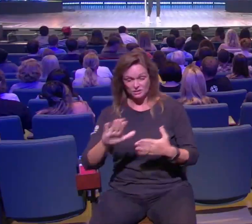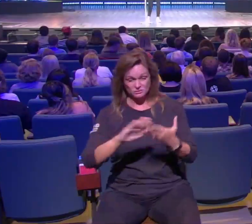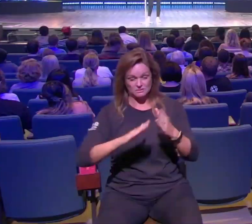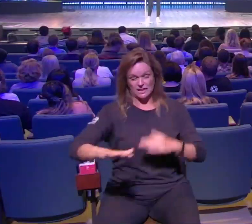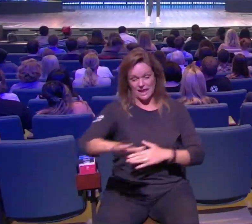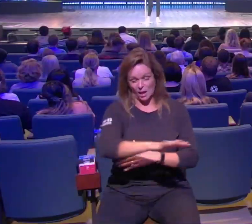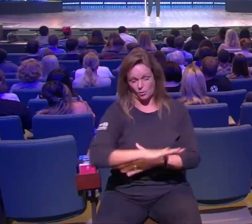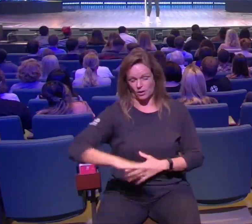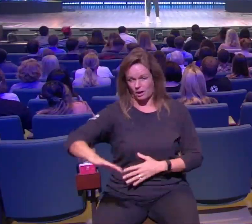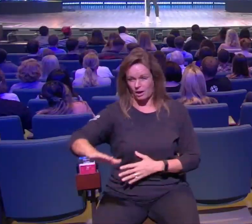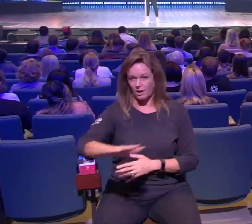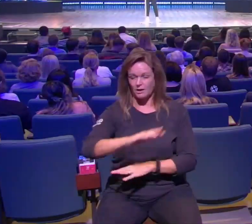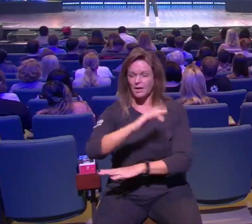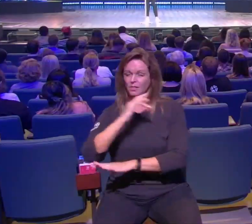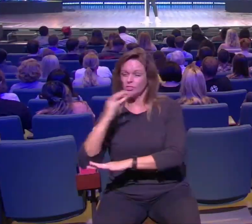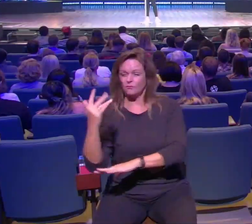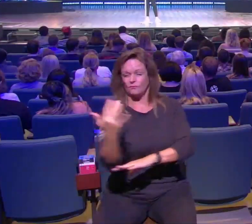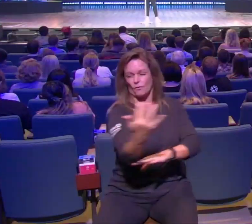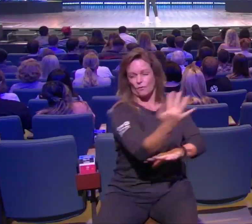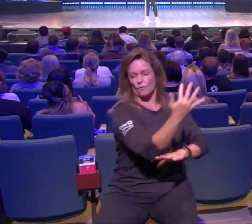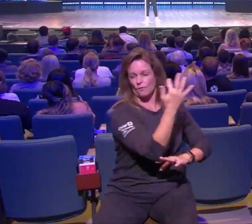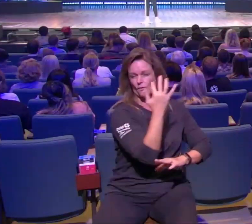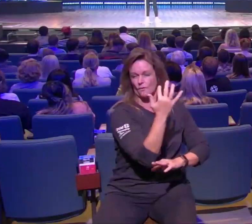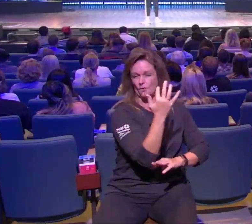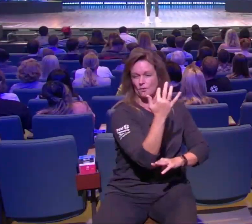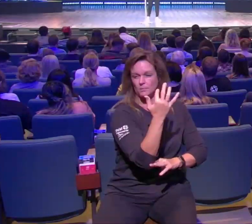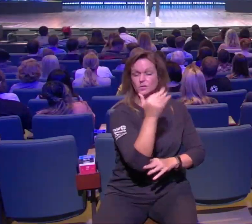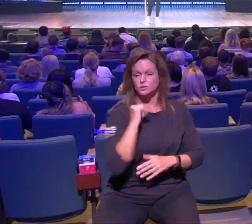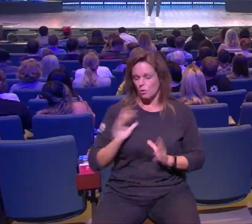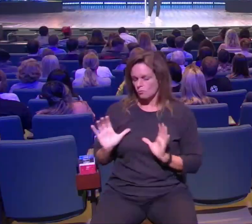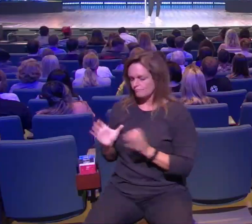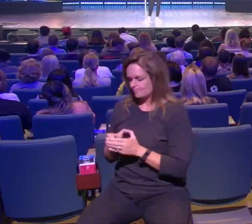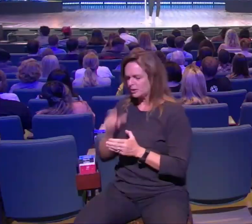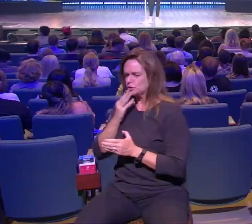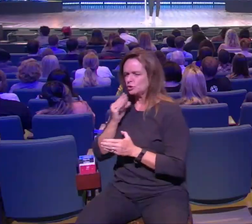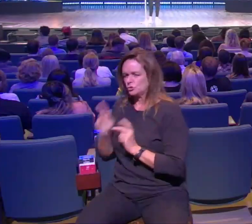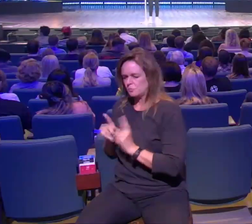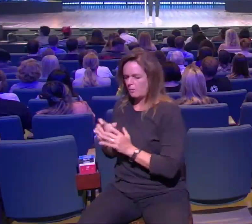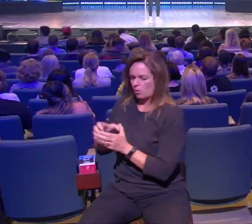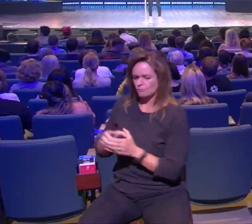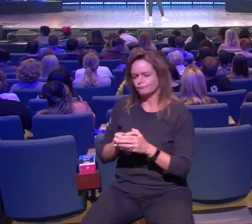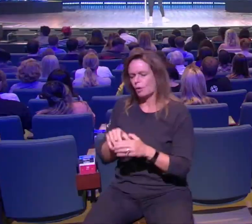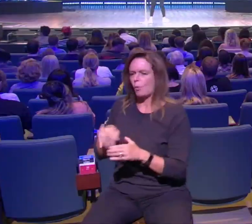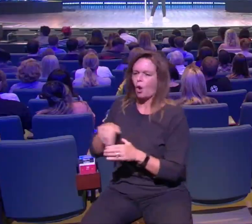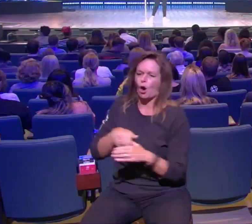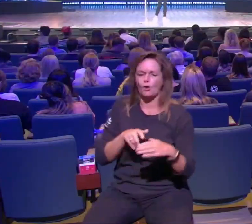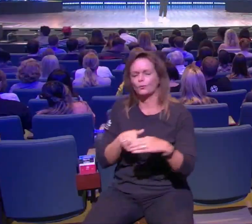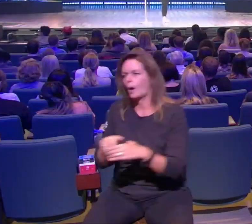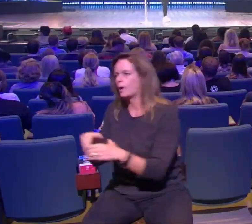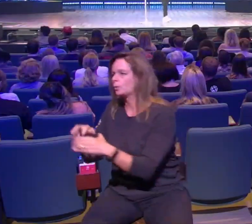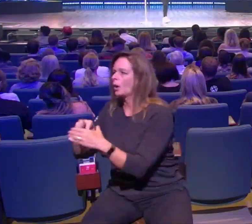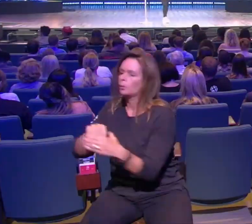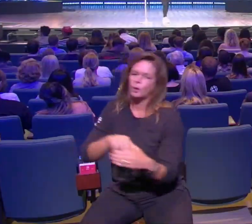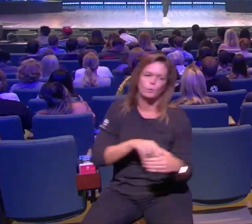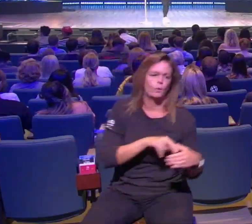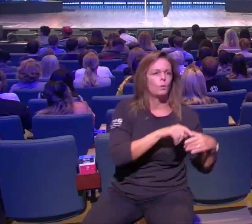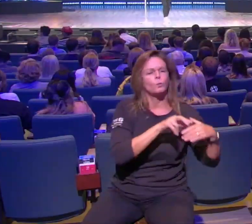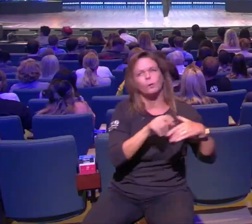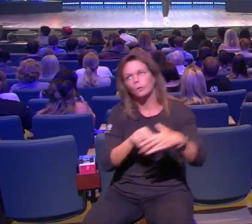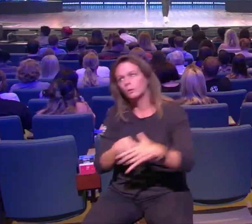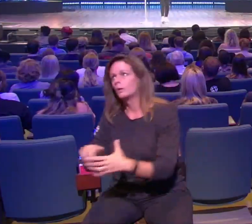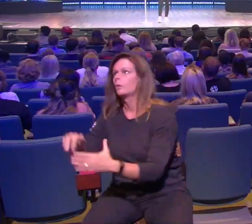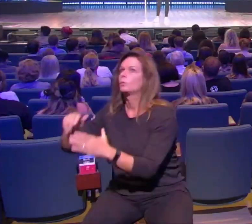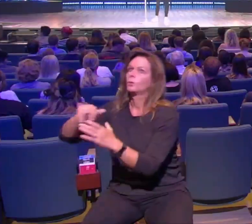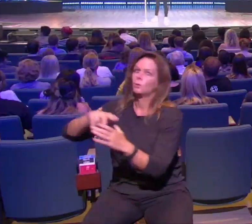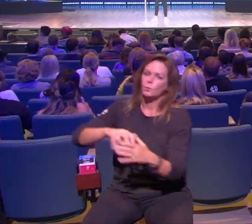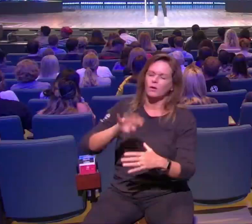Israelites' adventure journey through the wilderness to get to the promised land. And just a little bit of a background about this story that